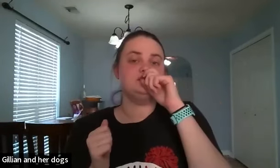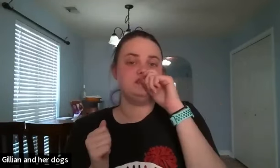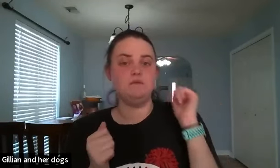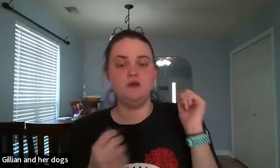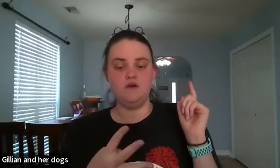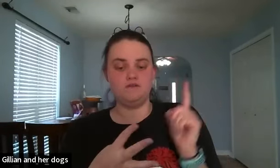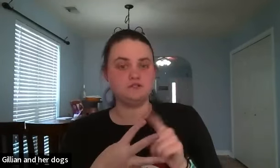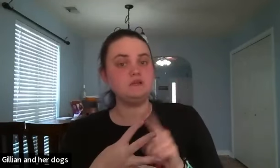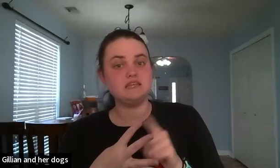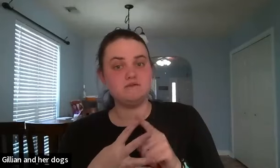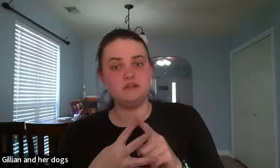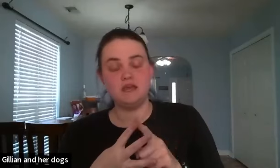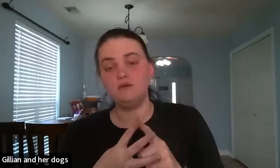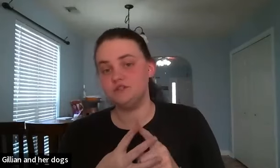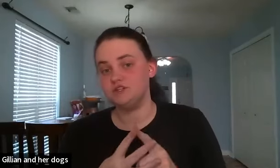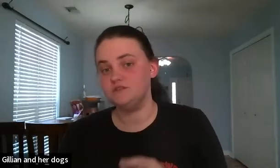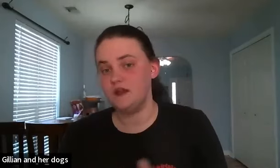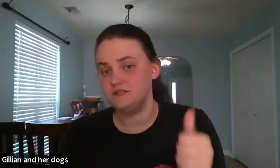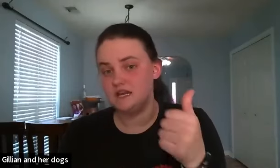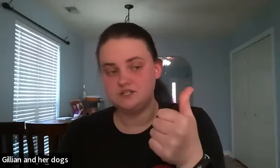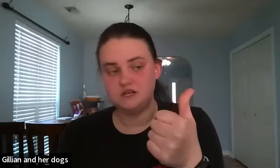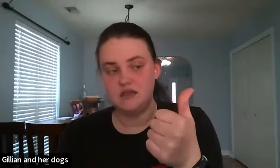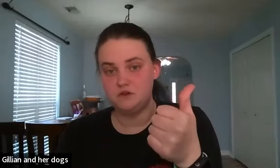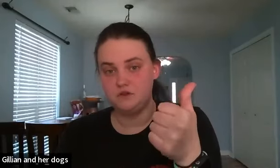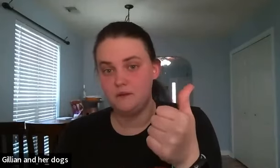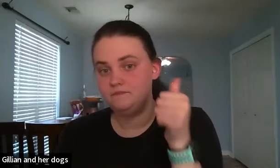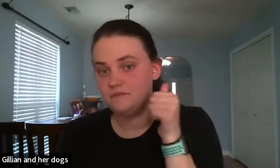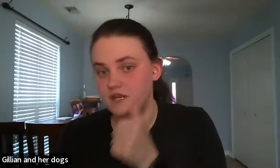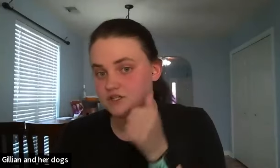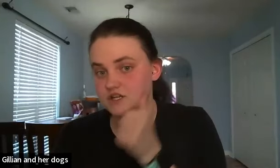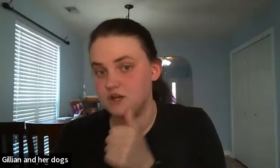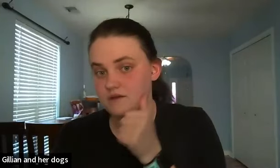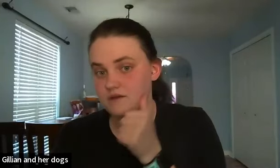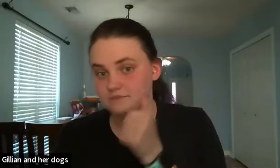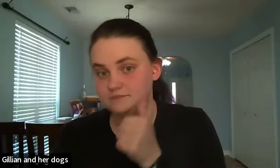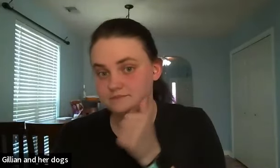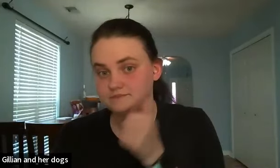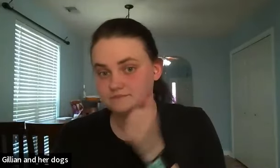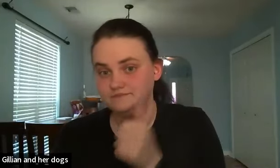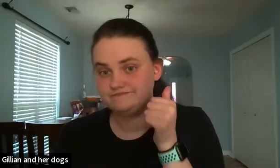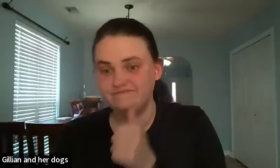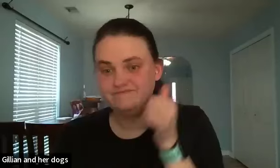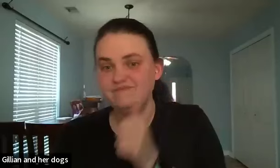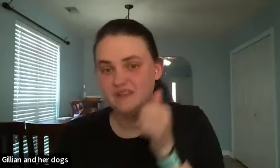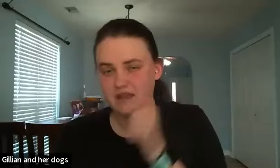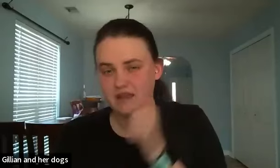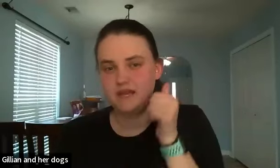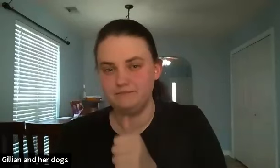So the first one is every day. What you're going to do for every day is you're going to have your thumb and you're just going to go every day. Every day.